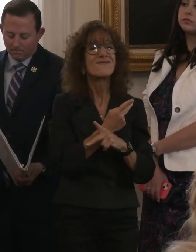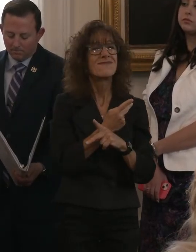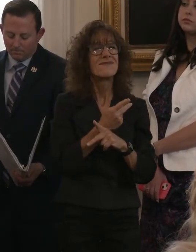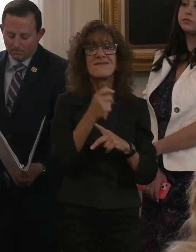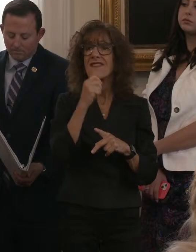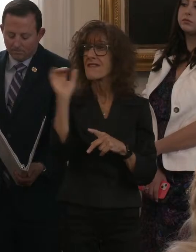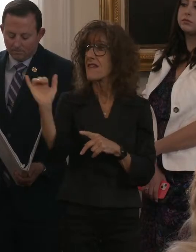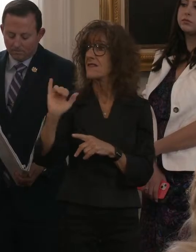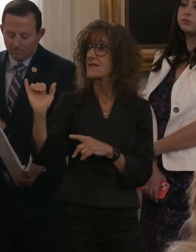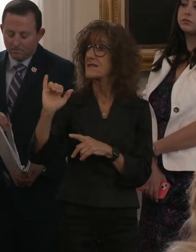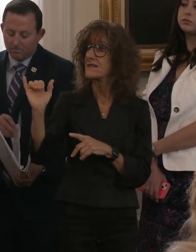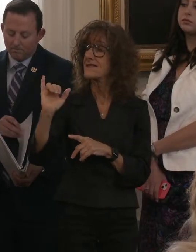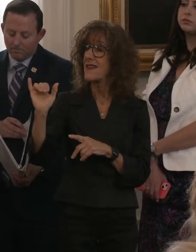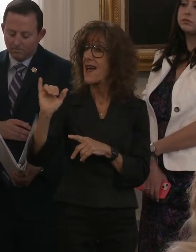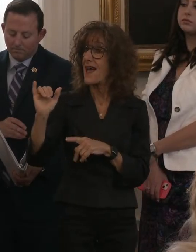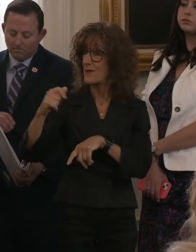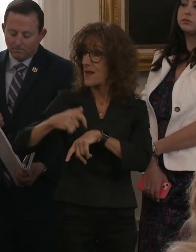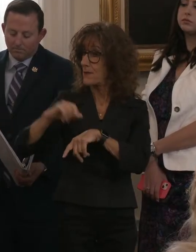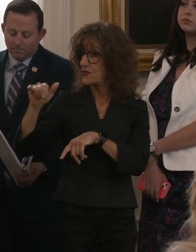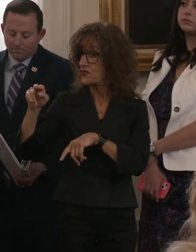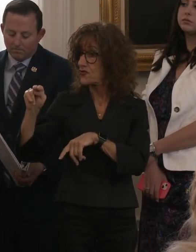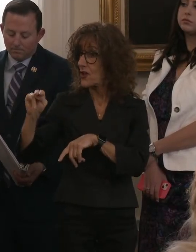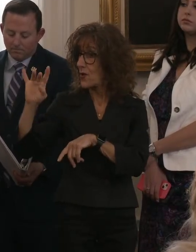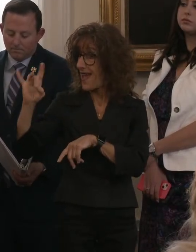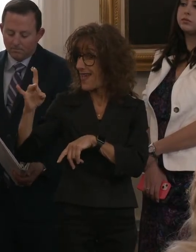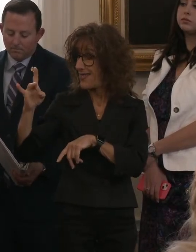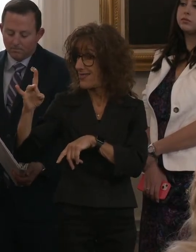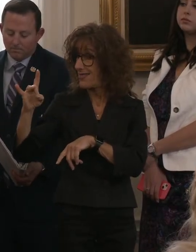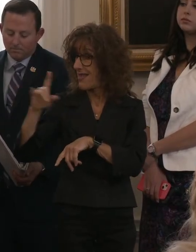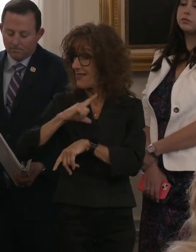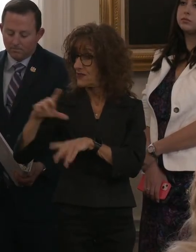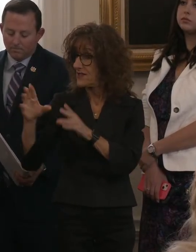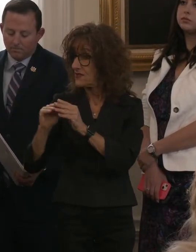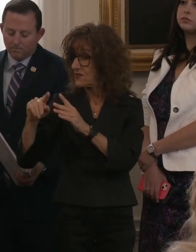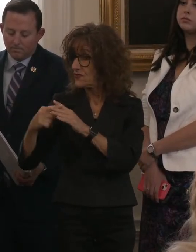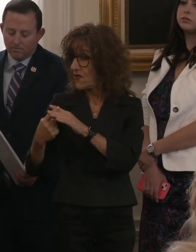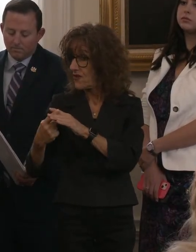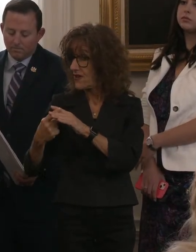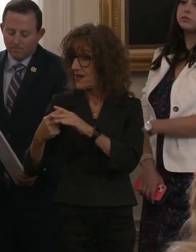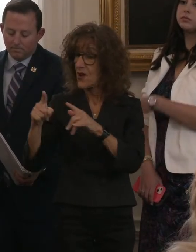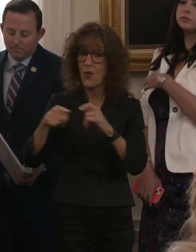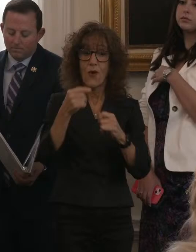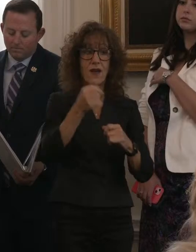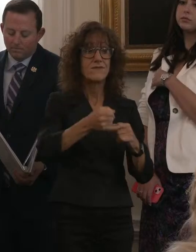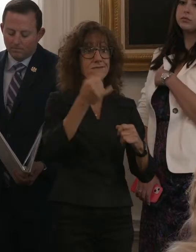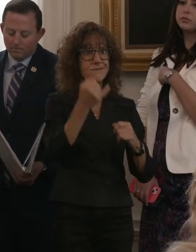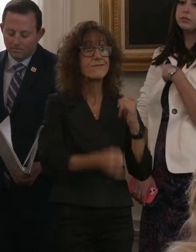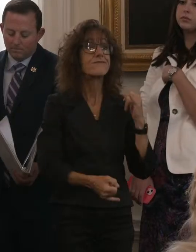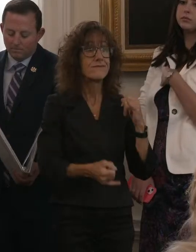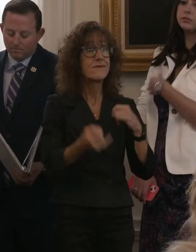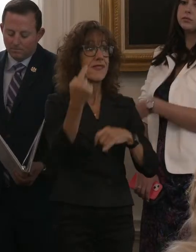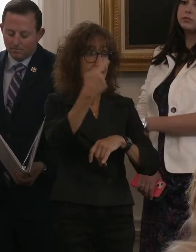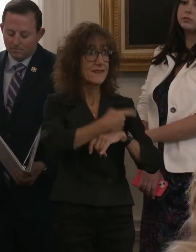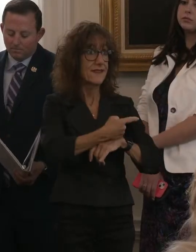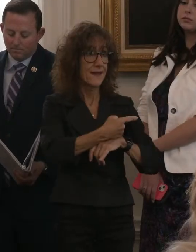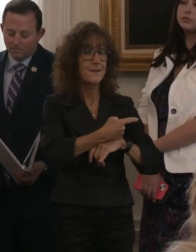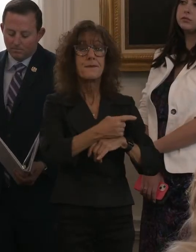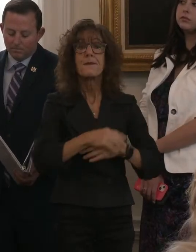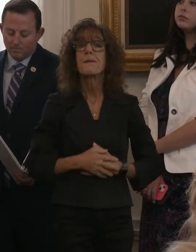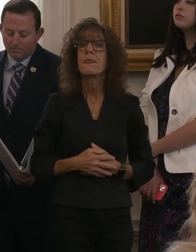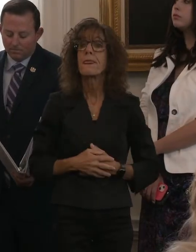place on January 8th when session started as we were once we hit sine die. And